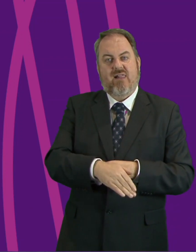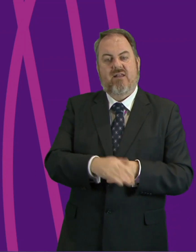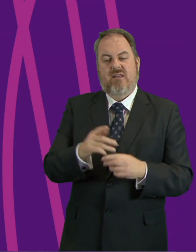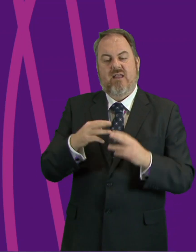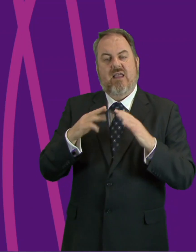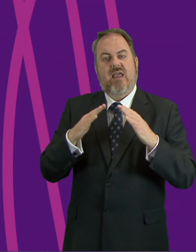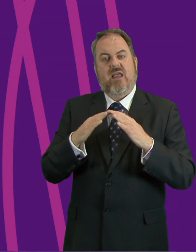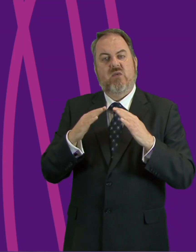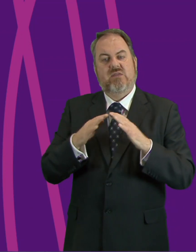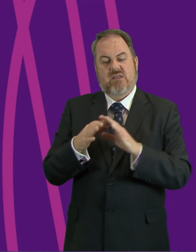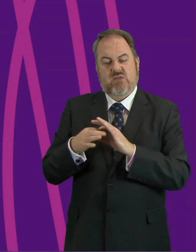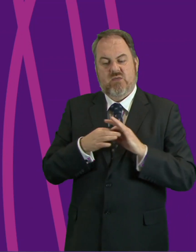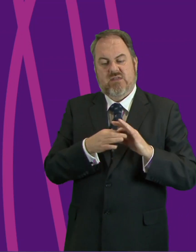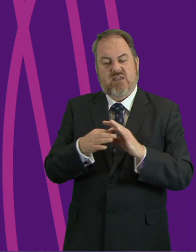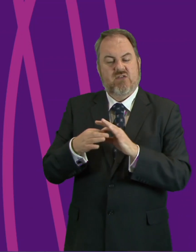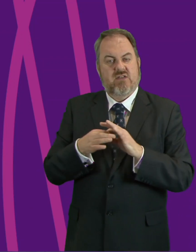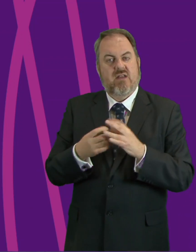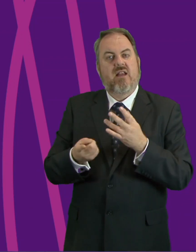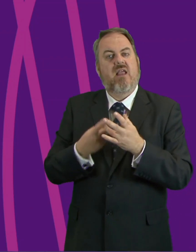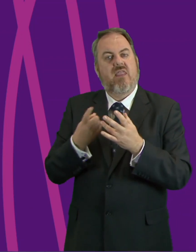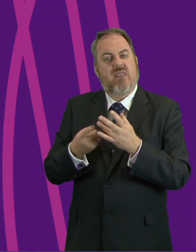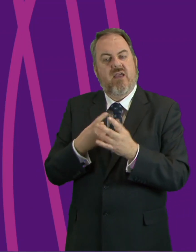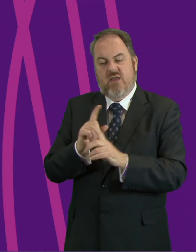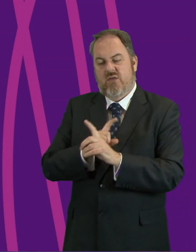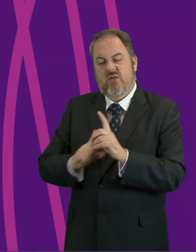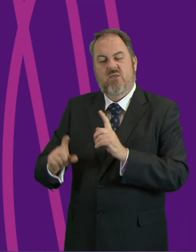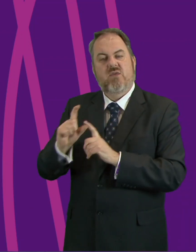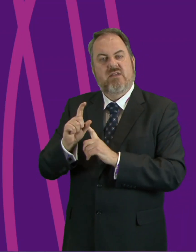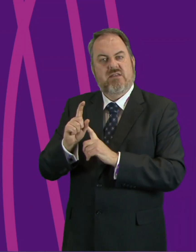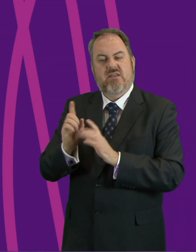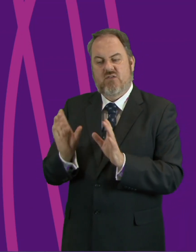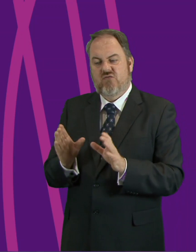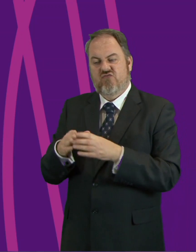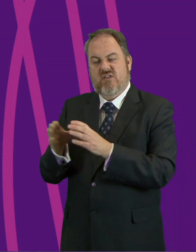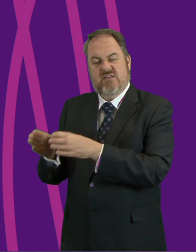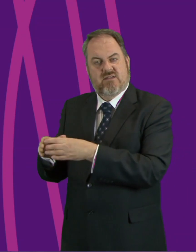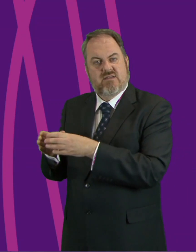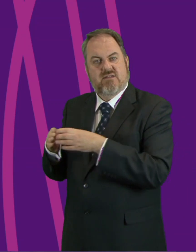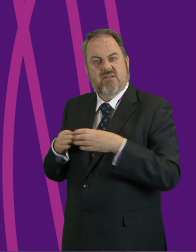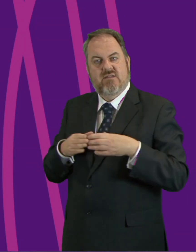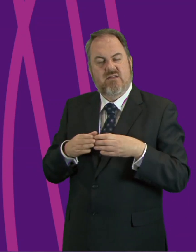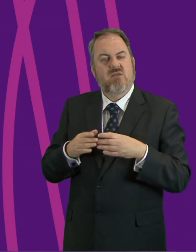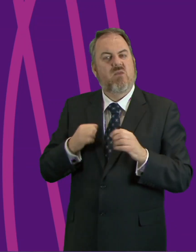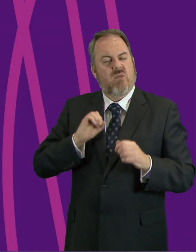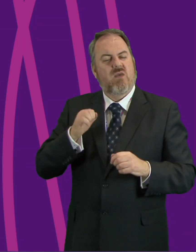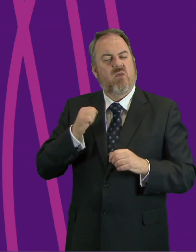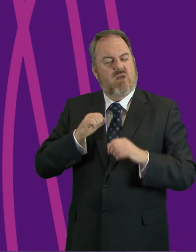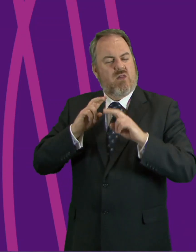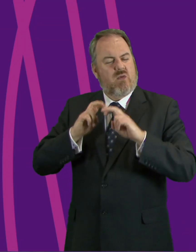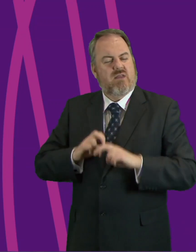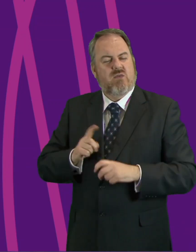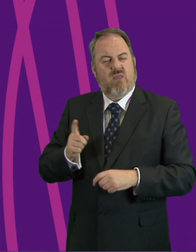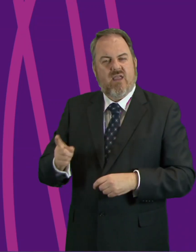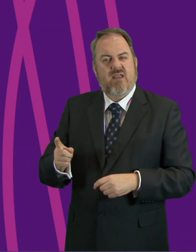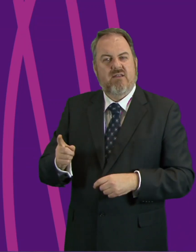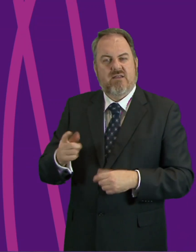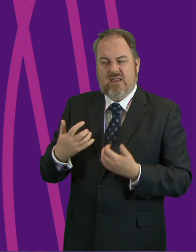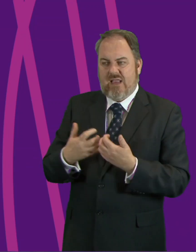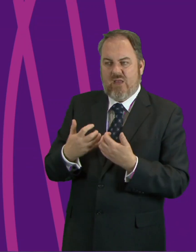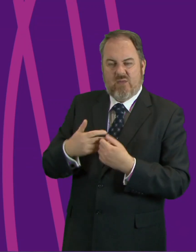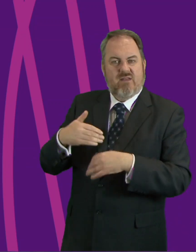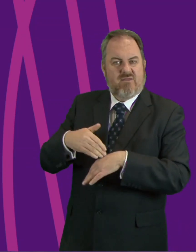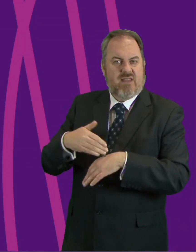Development Trust. So we will continue to look very carefully at the community and the human impact of all of this, as well, obviously, at the business